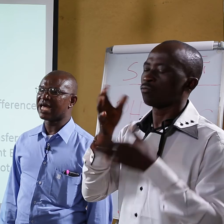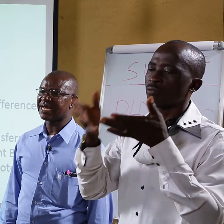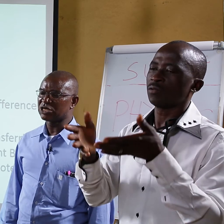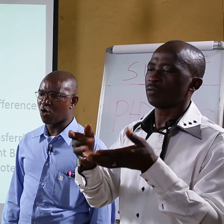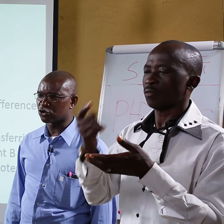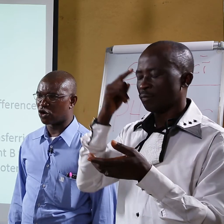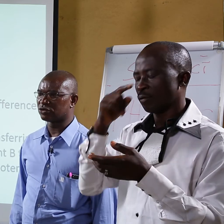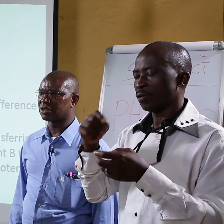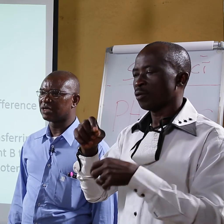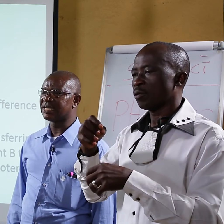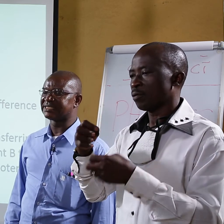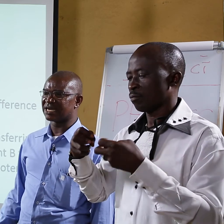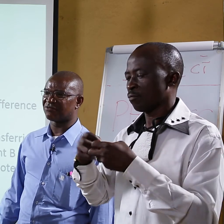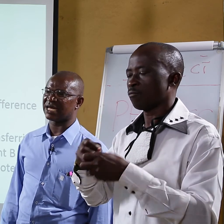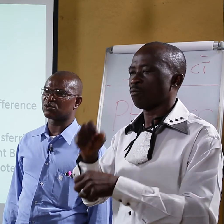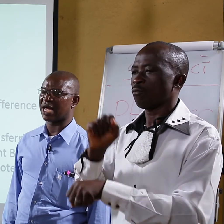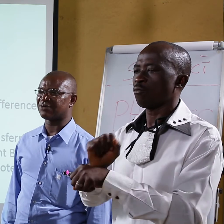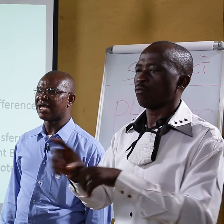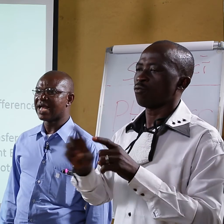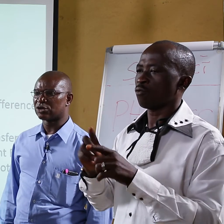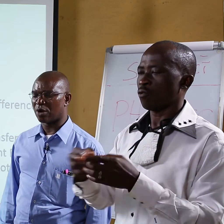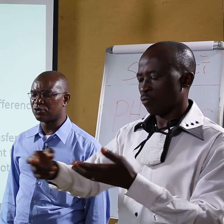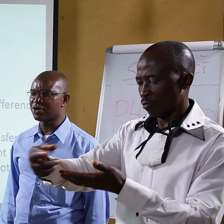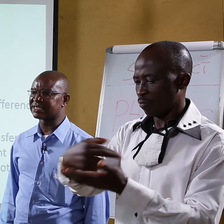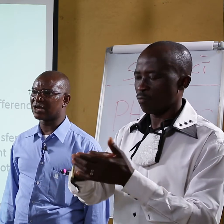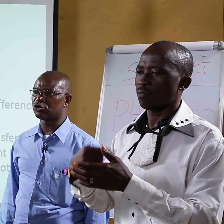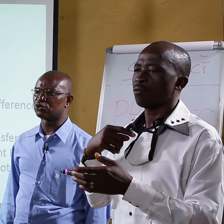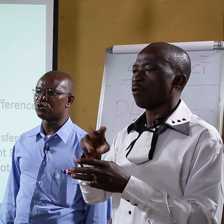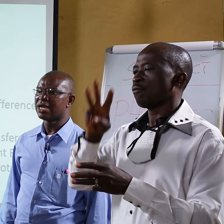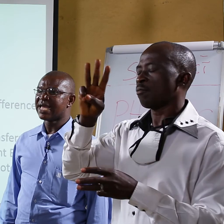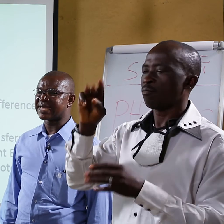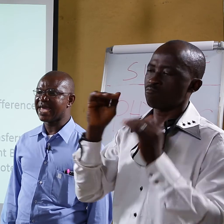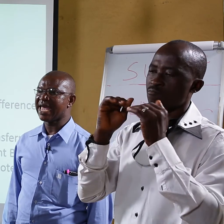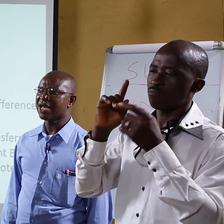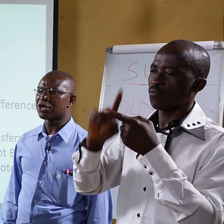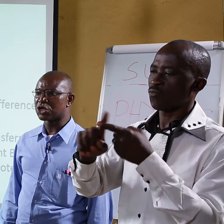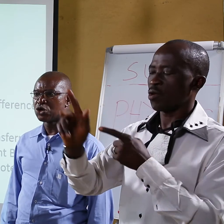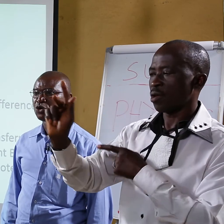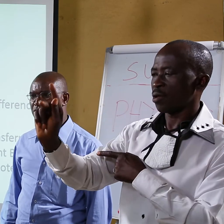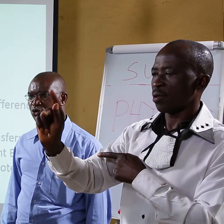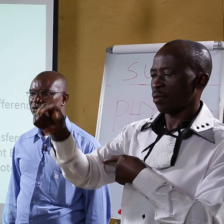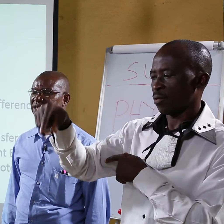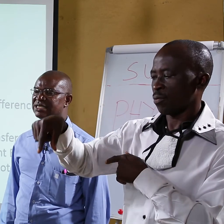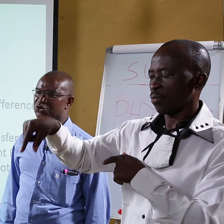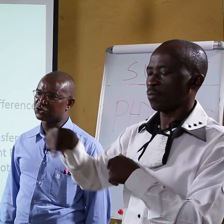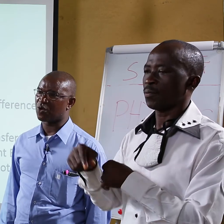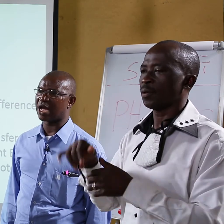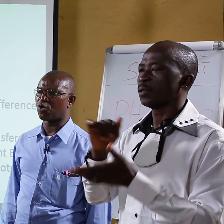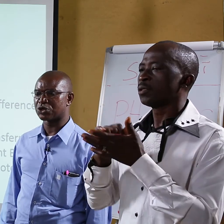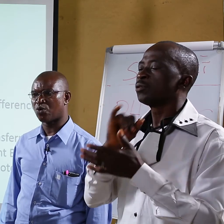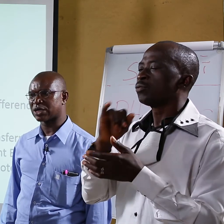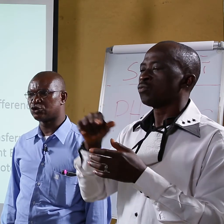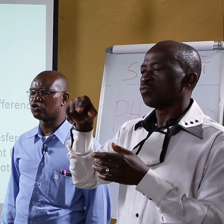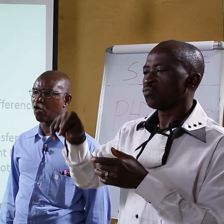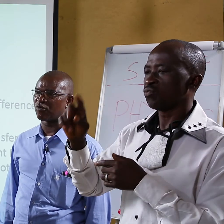Then for the electric work done is the reverse. We have W is equal to KQQ, that is Q square,